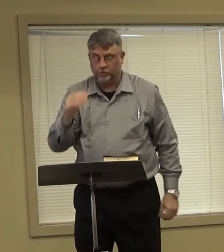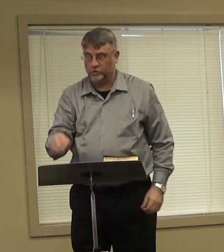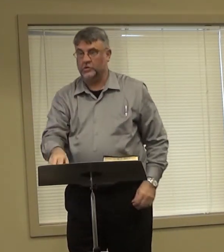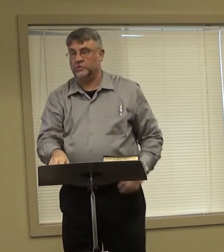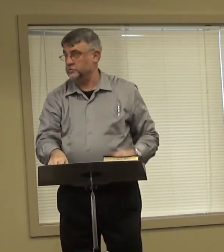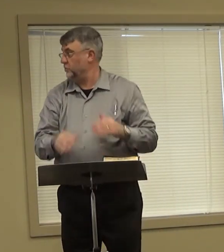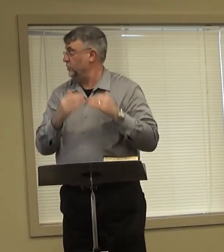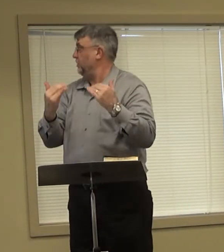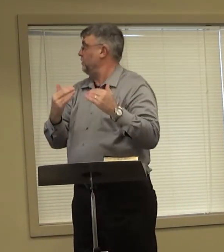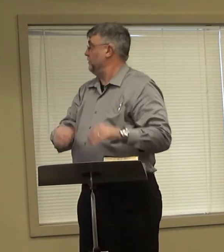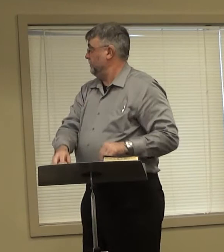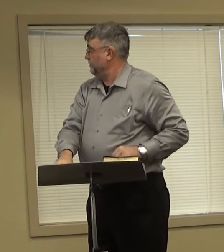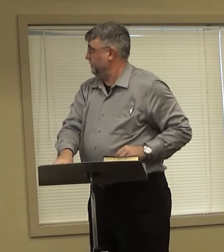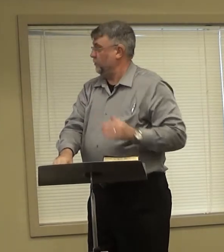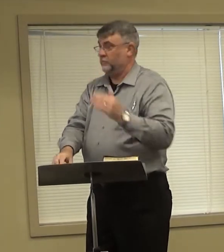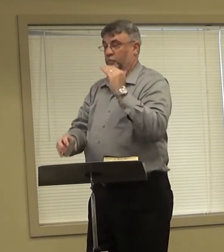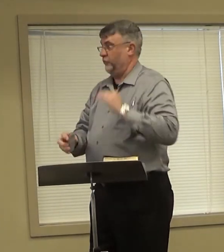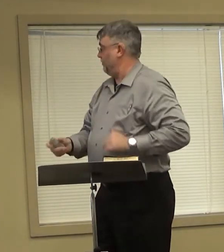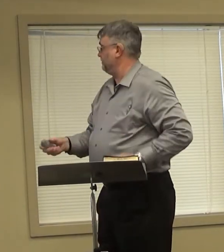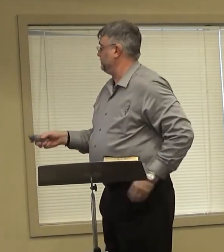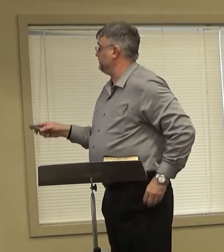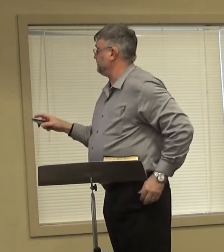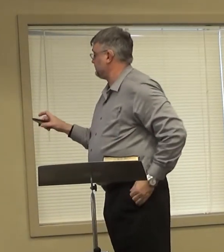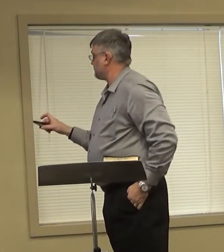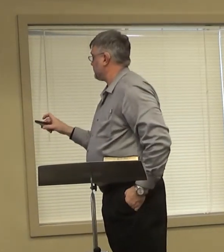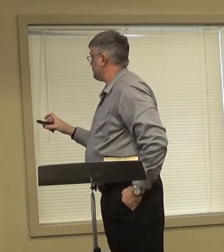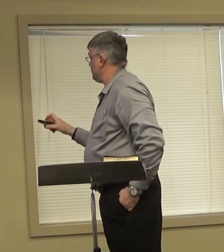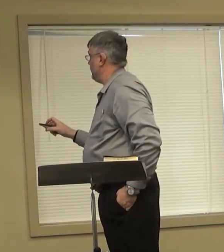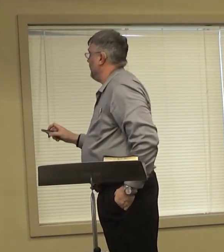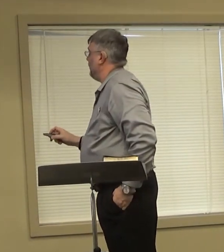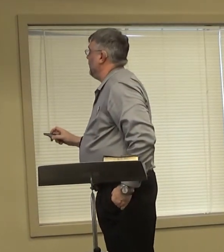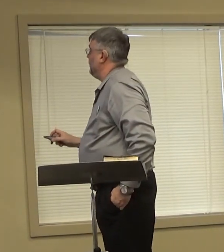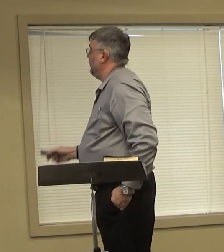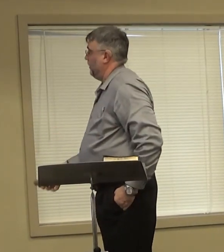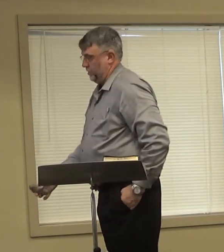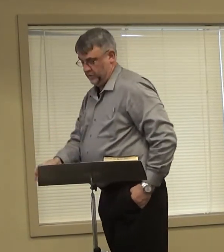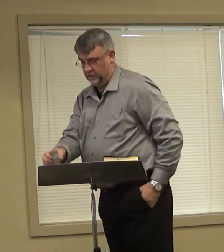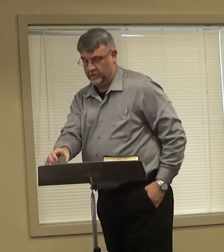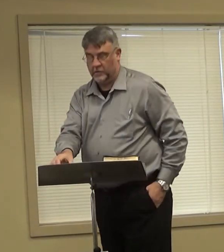And grace and knowledge are two of the most important things that the Lord can give us.